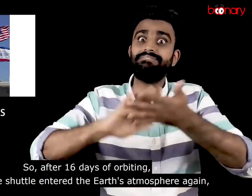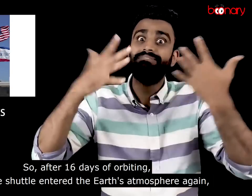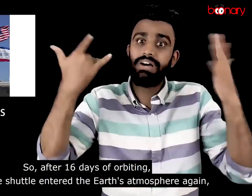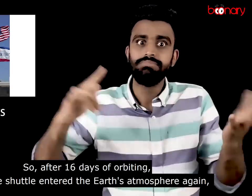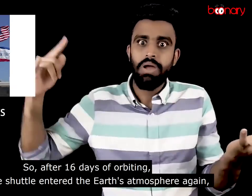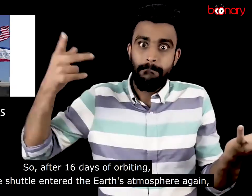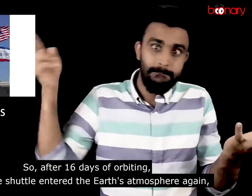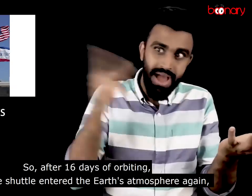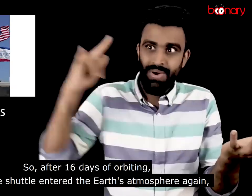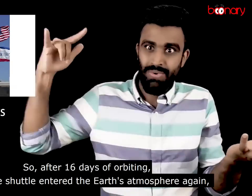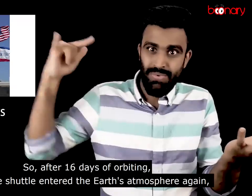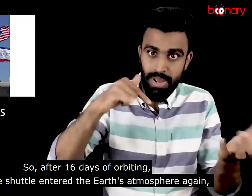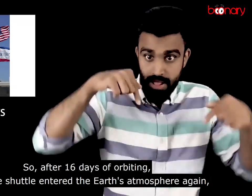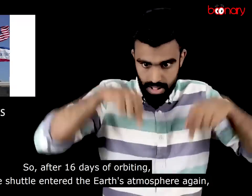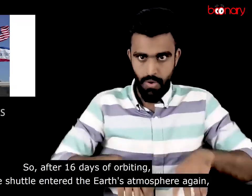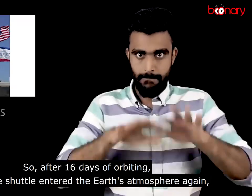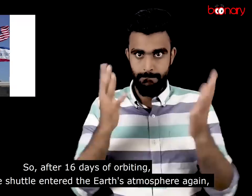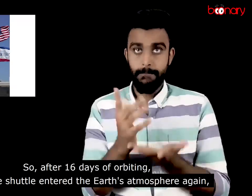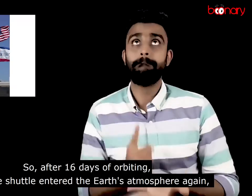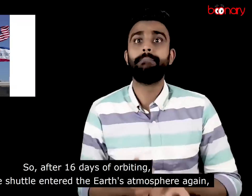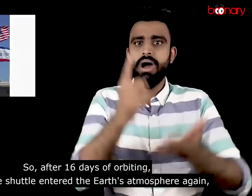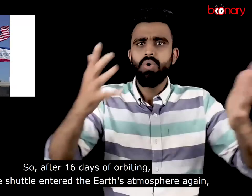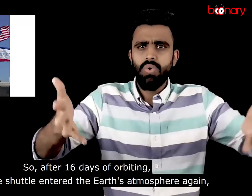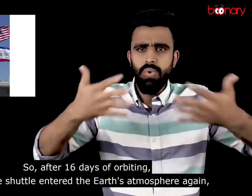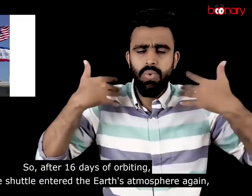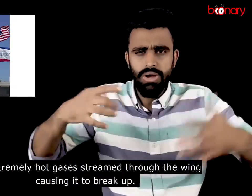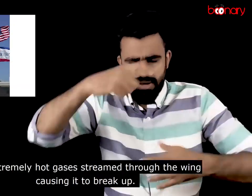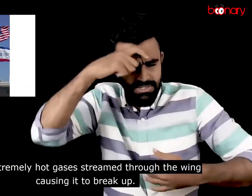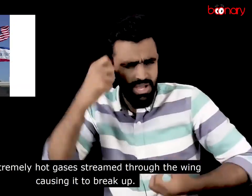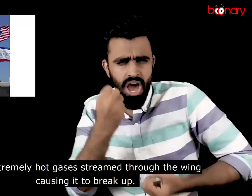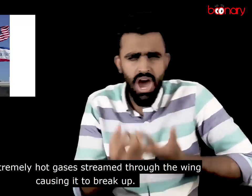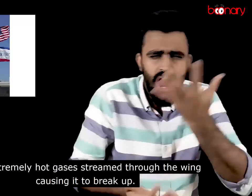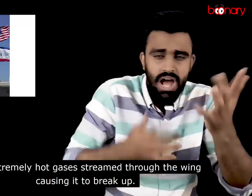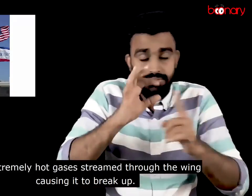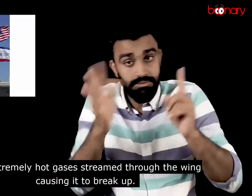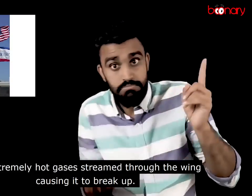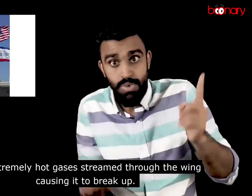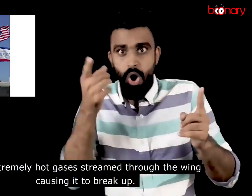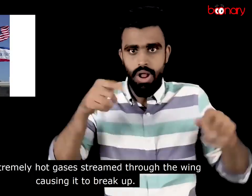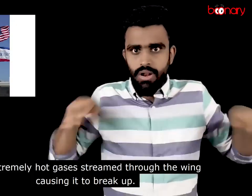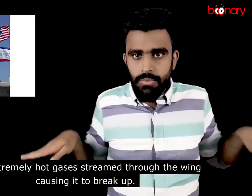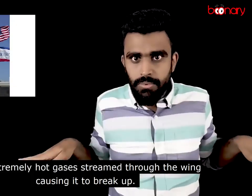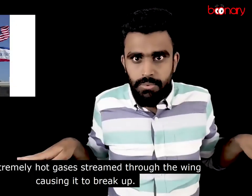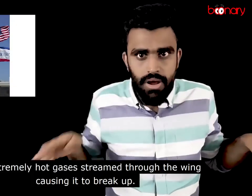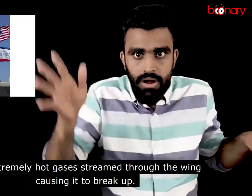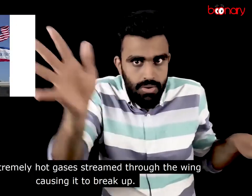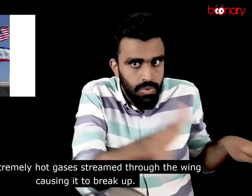orbiting, when the shuttle entered the Earth's atmosphere again, the extremely hot gases streamed through the wing,